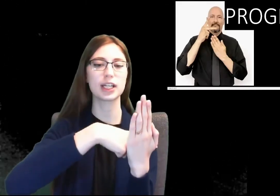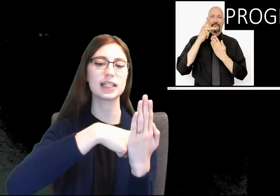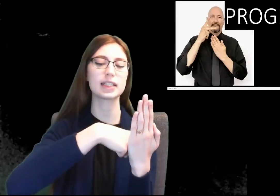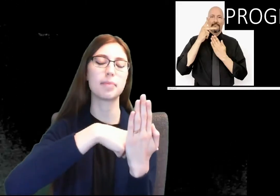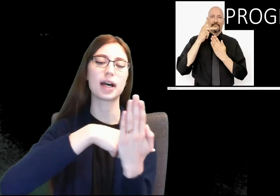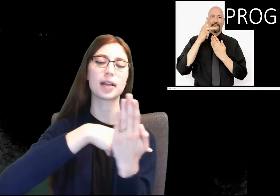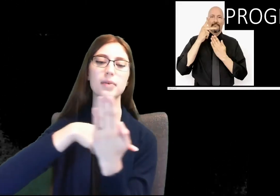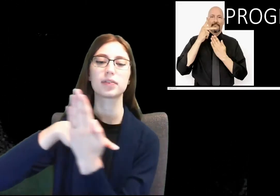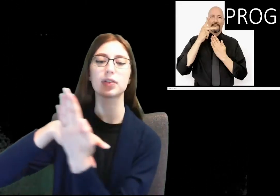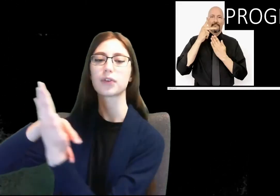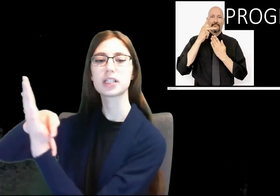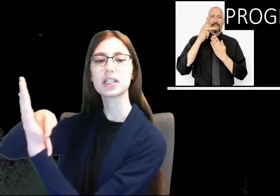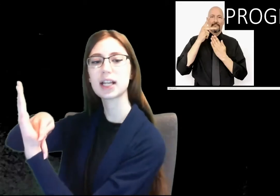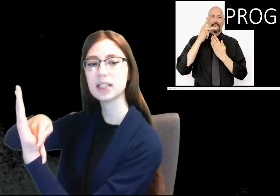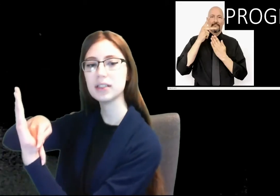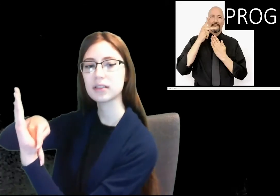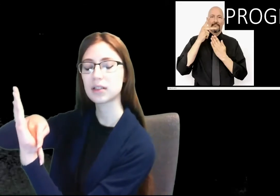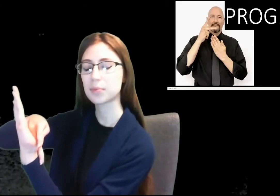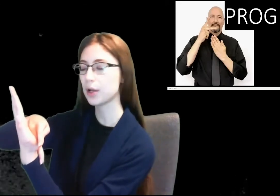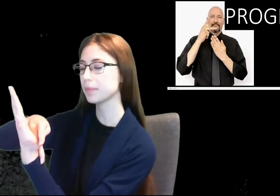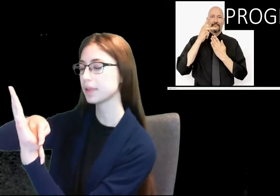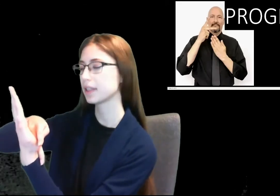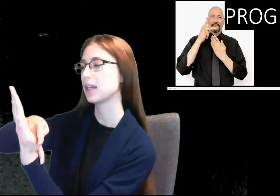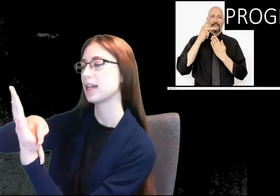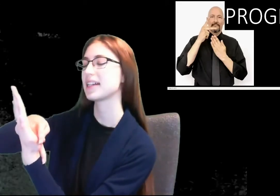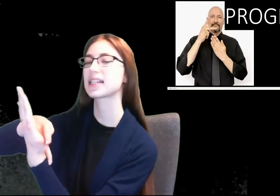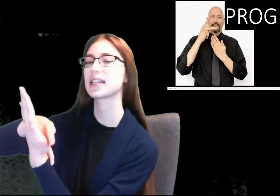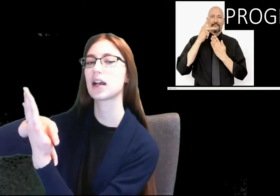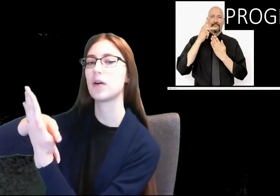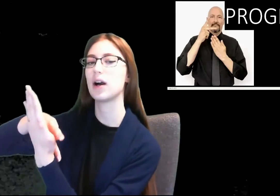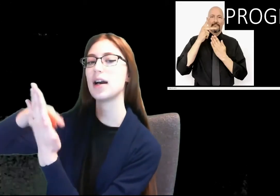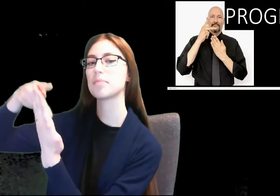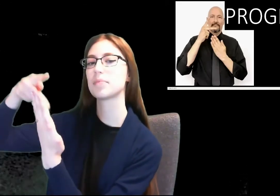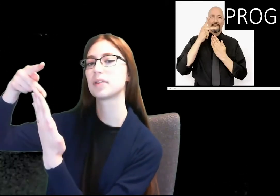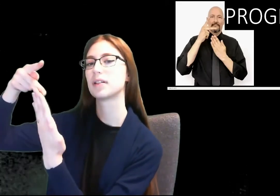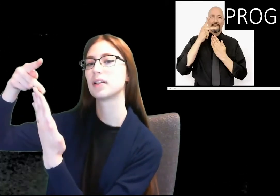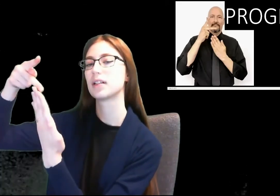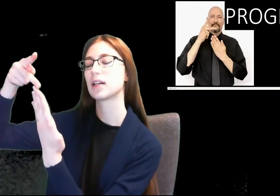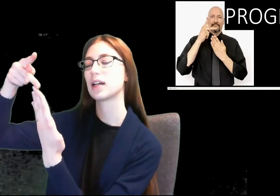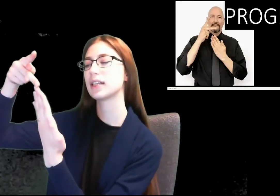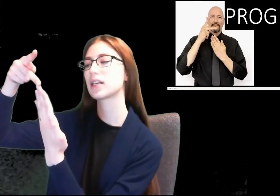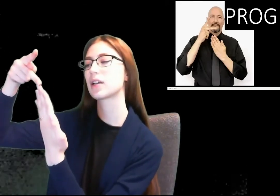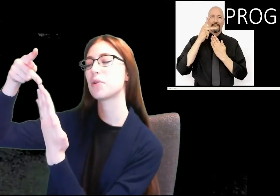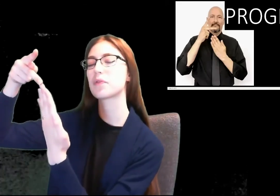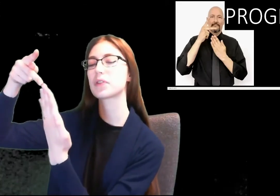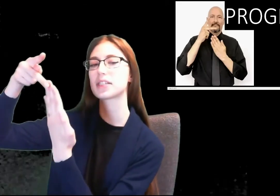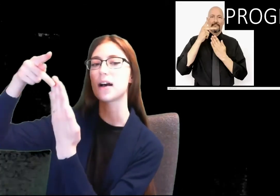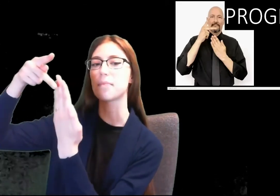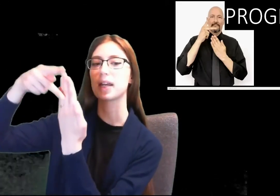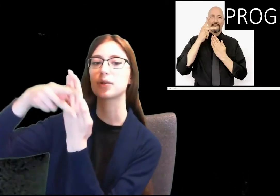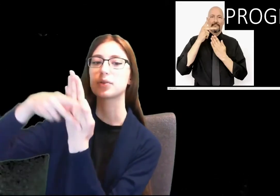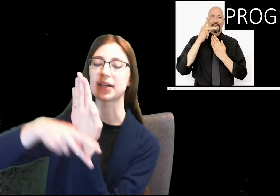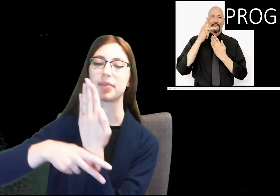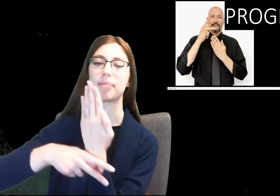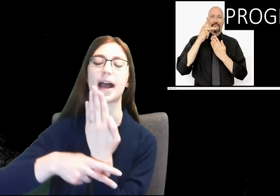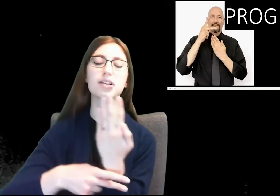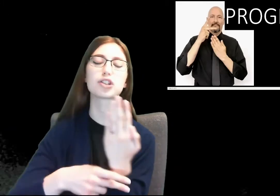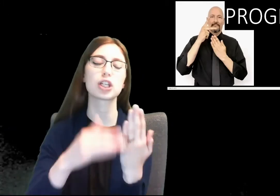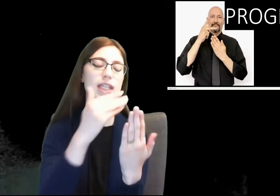at the bottom of the front of your hand, your palm. It's going to go up and then go over the top and go down the back. So you can think